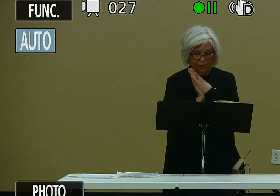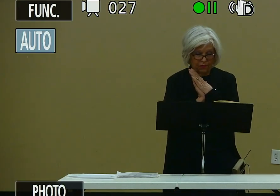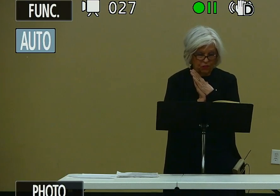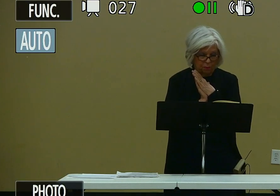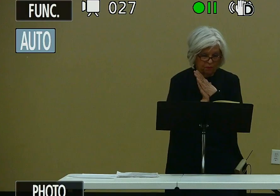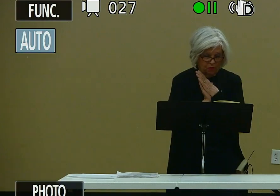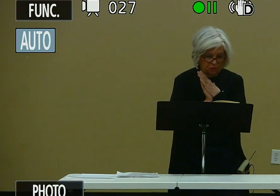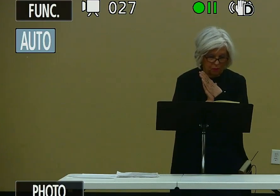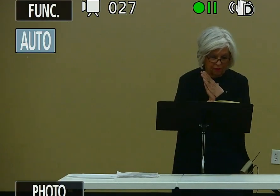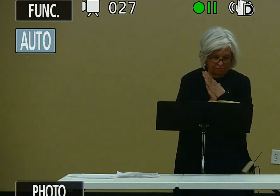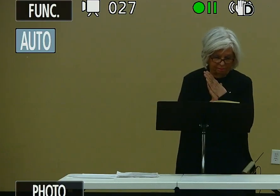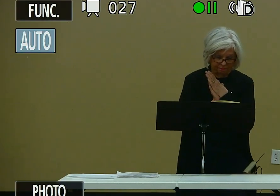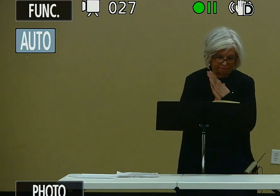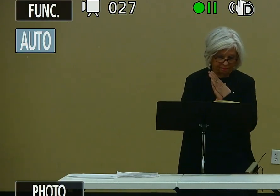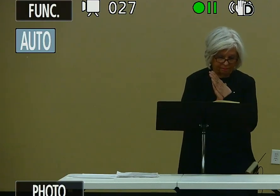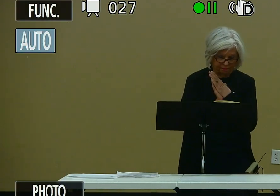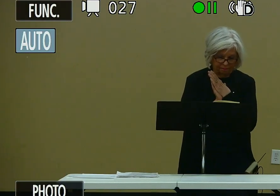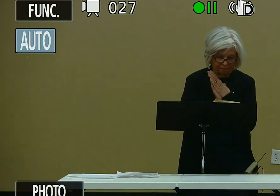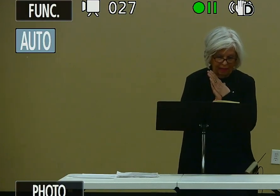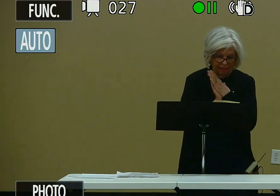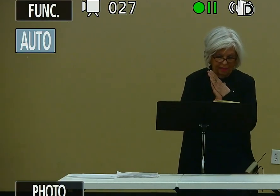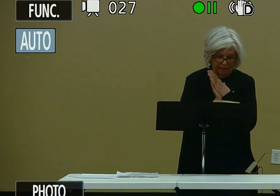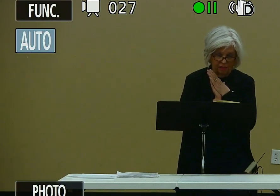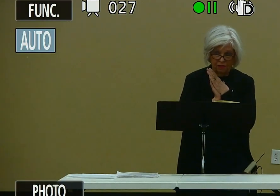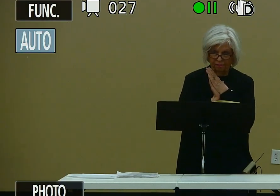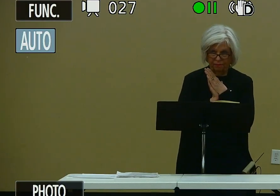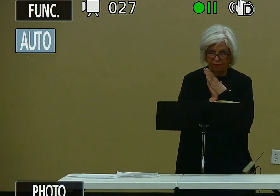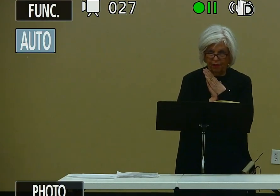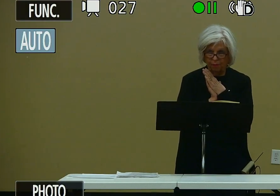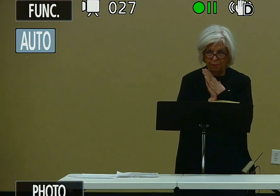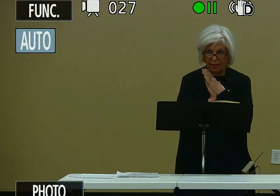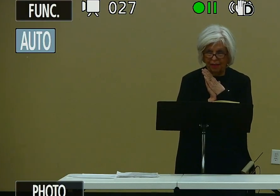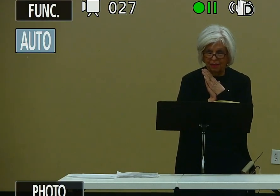Start with the first word. Nice. Everybody remember nice?